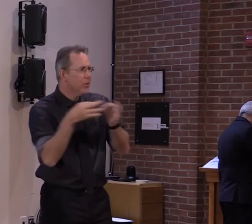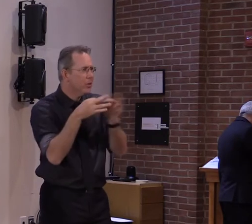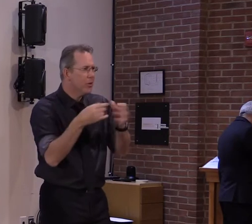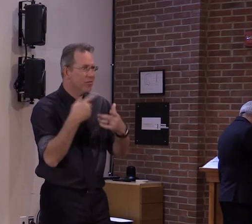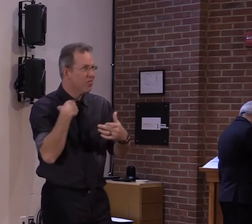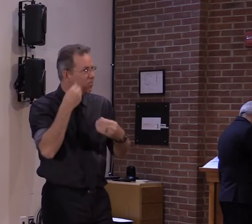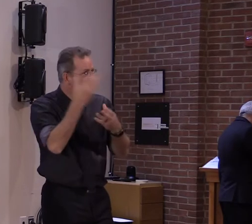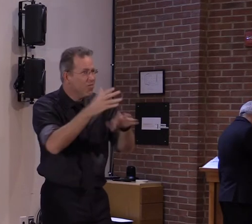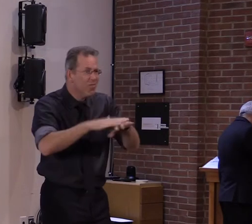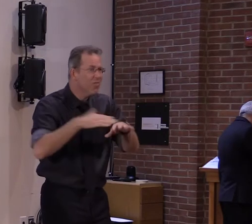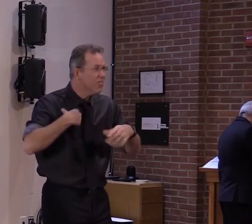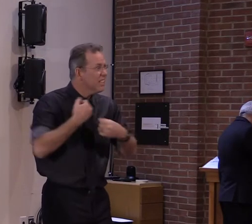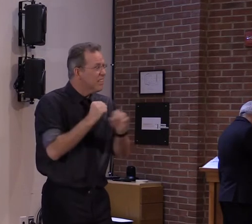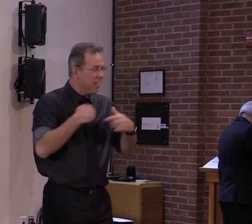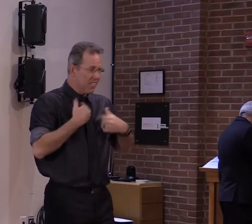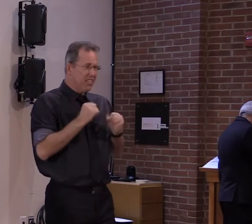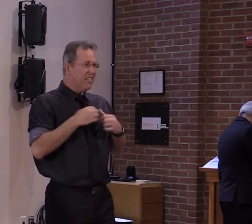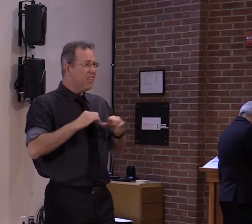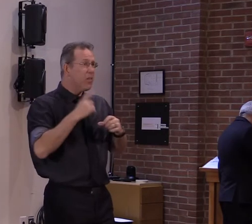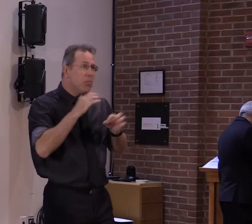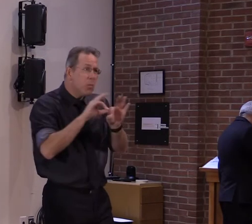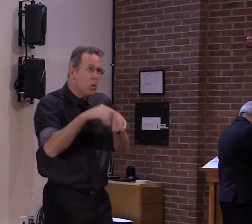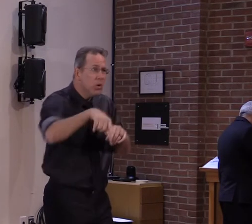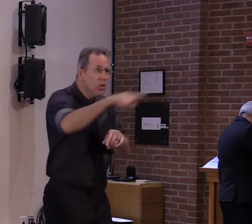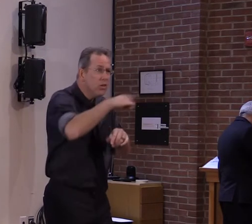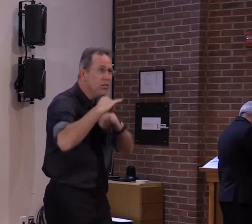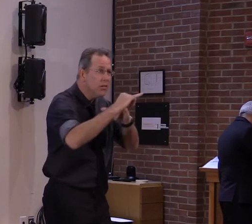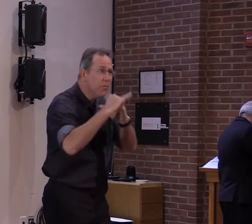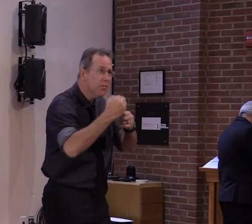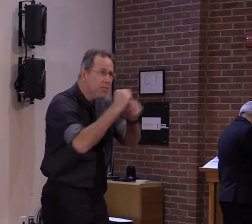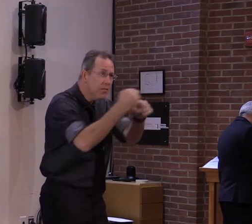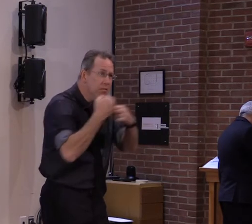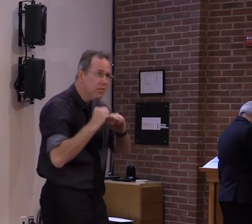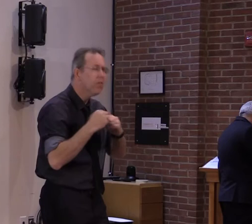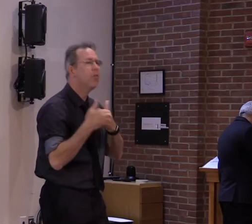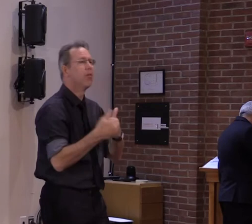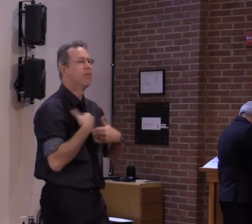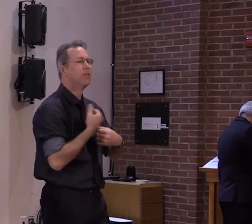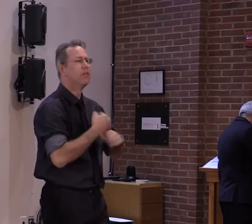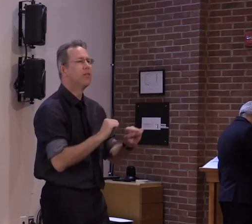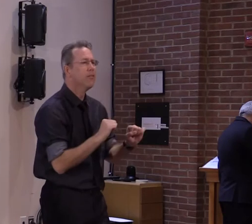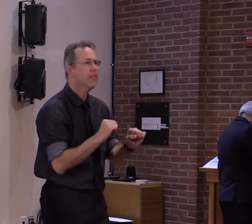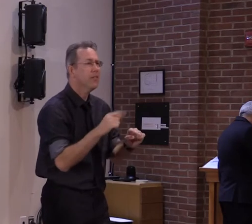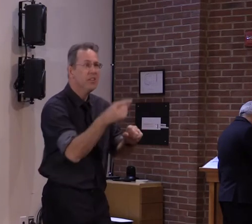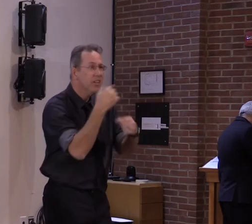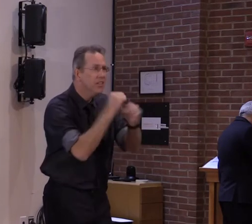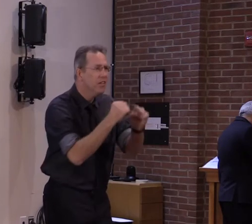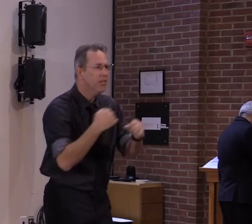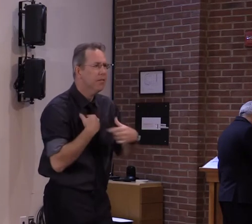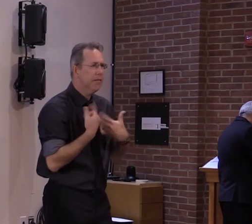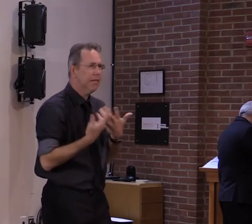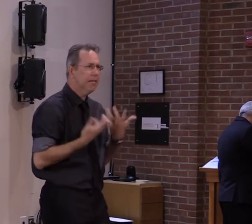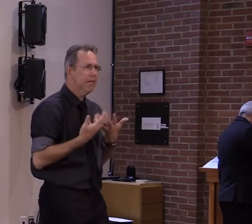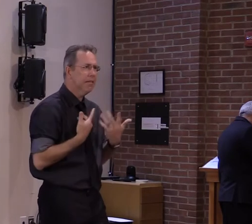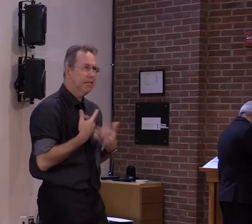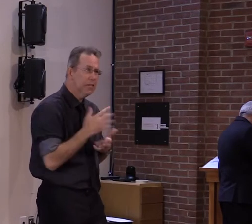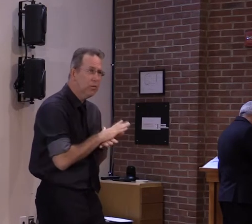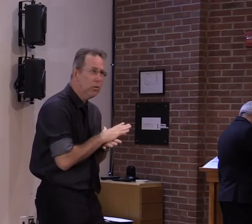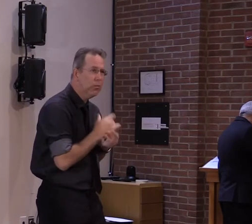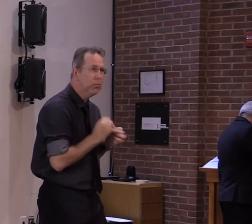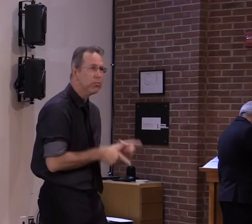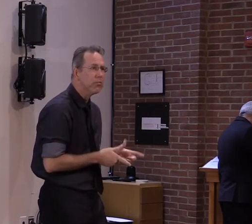safety in terms of masking, social distancing, et cetera, but were also able to express the times they feel